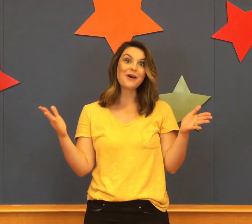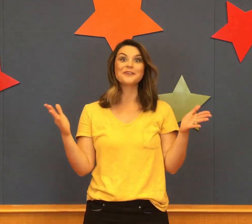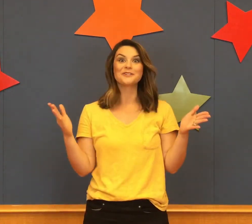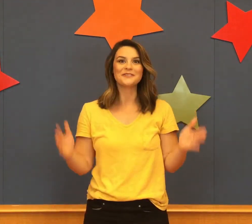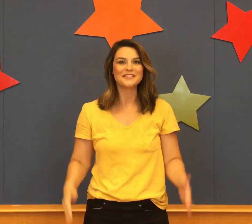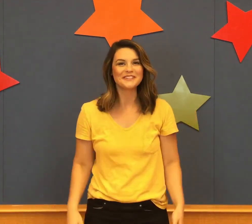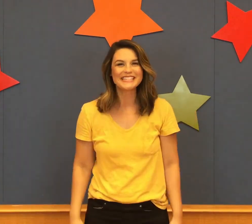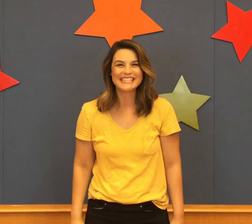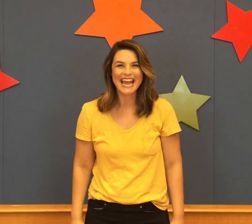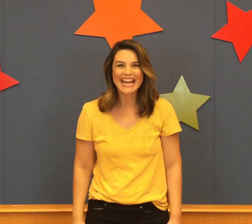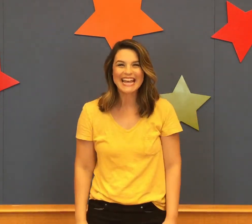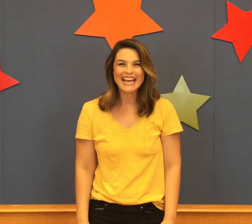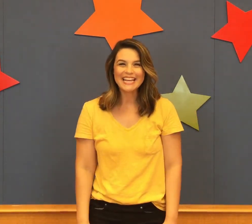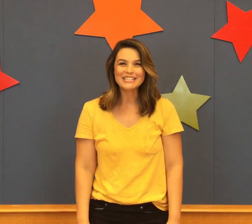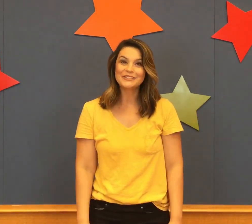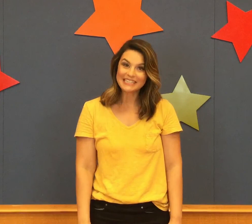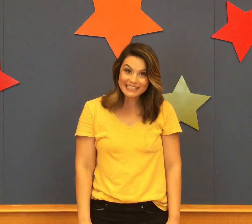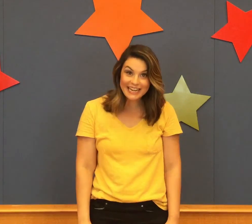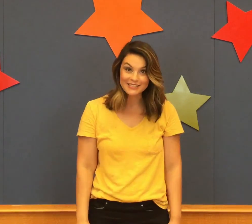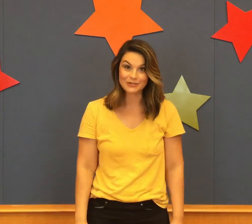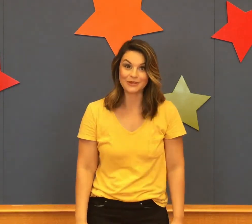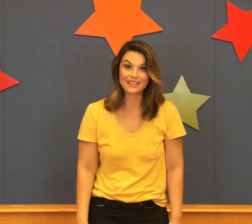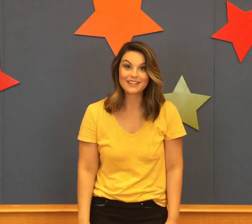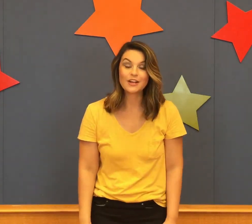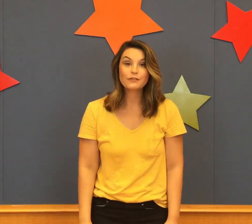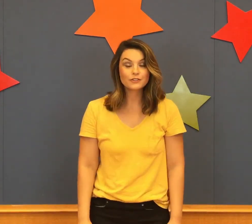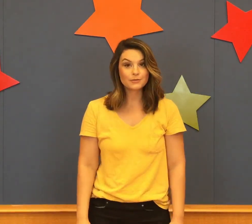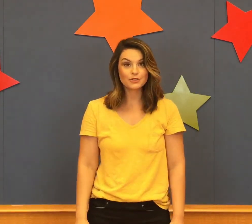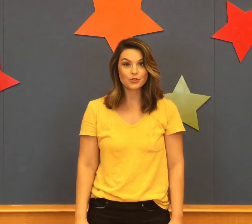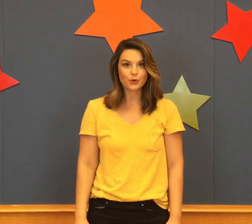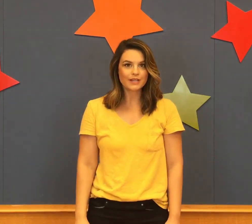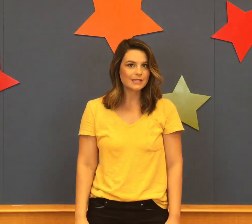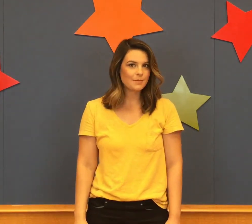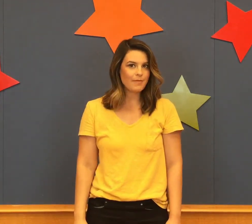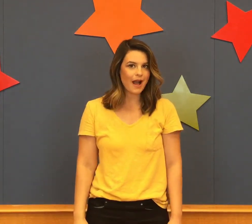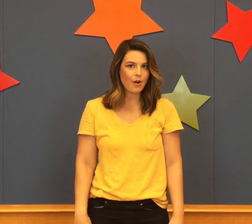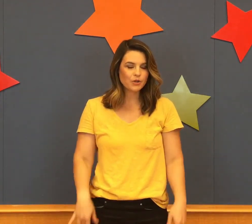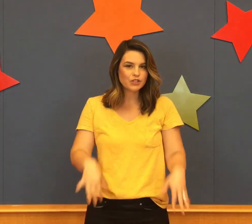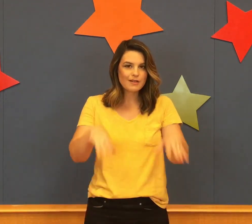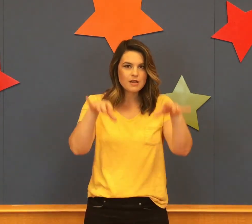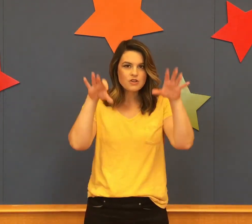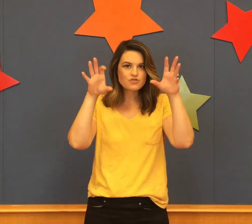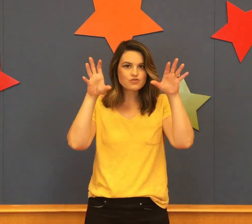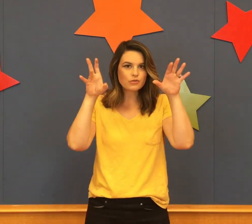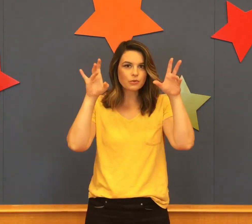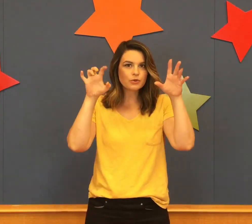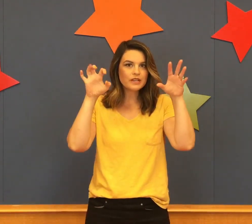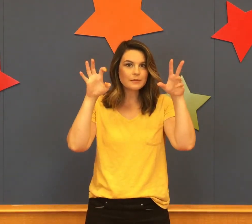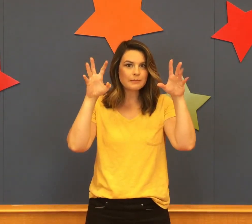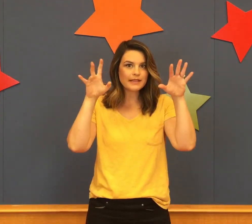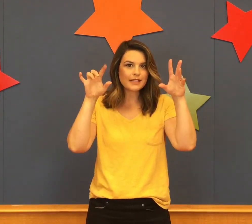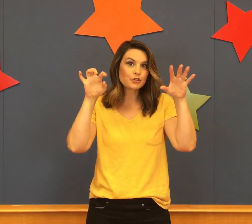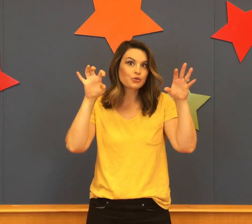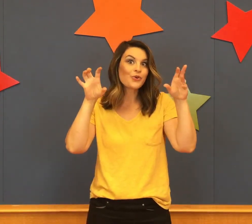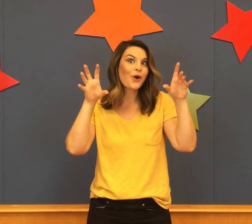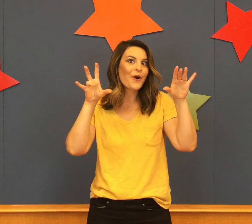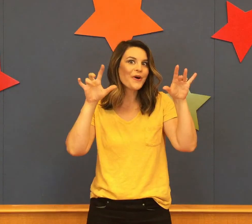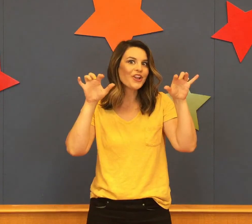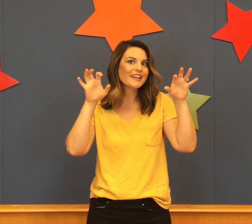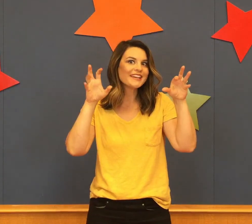about dogs with you today. Tune in next week for some stories about